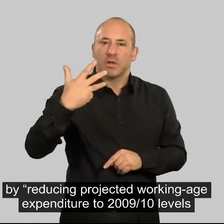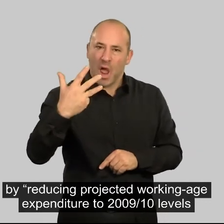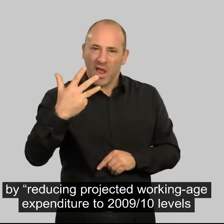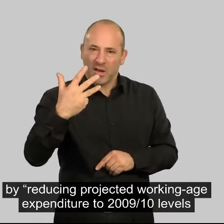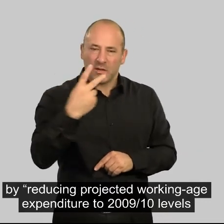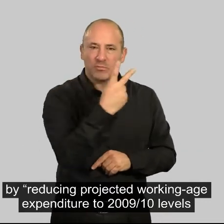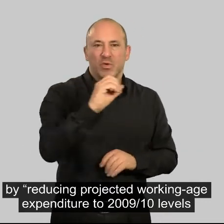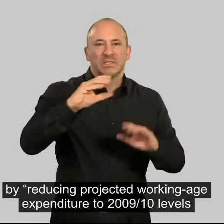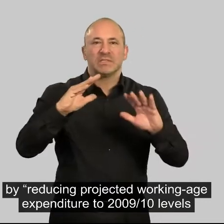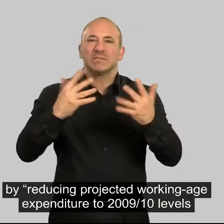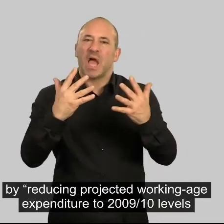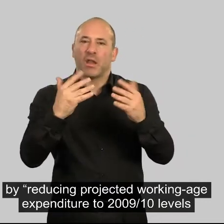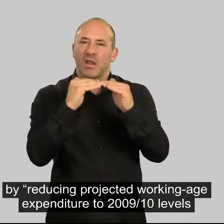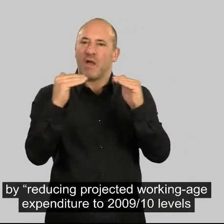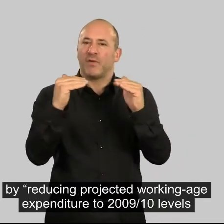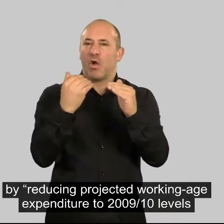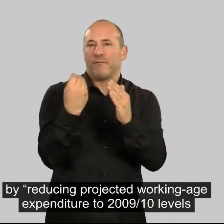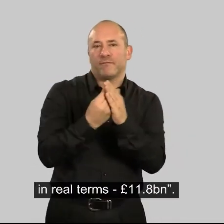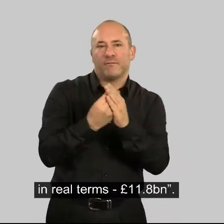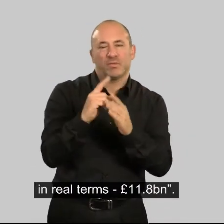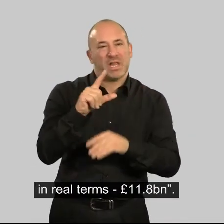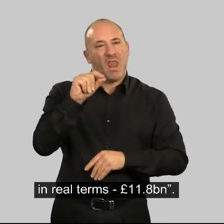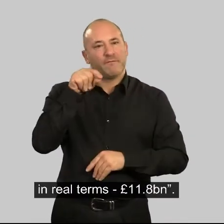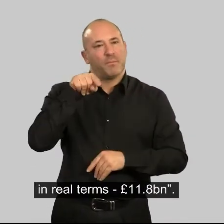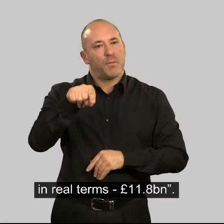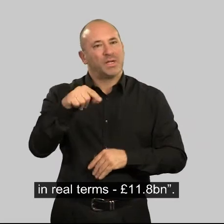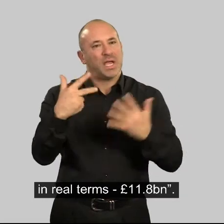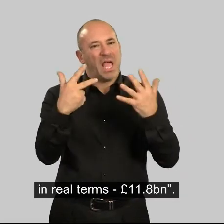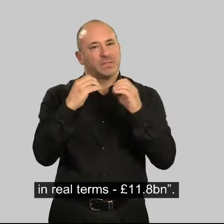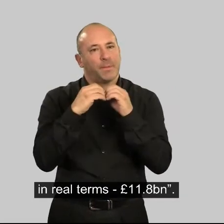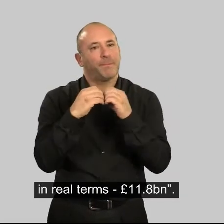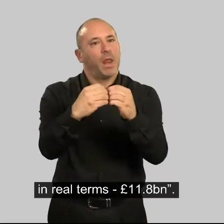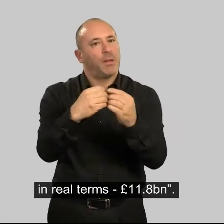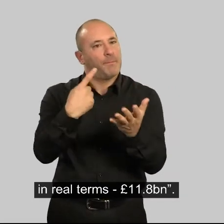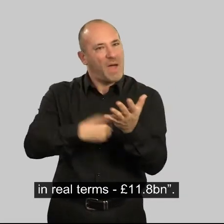2009-2010 levels in real terms, £11.8 billion.